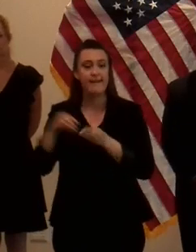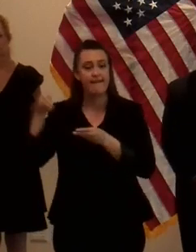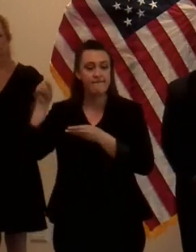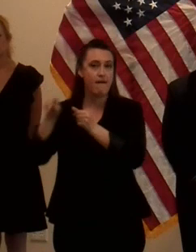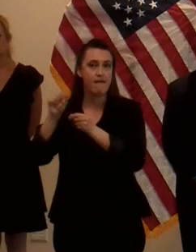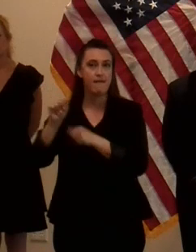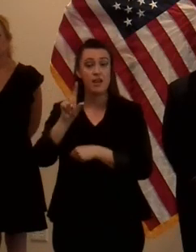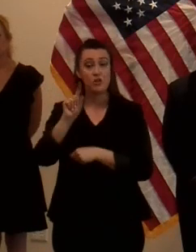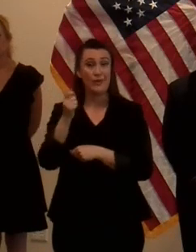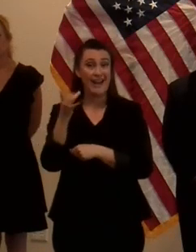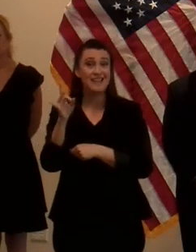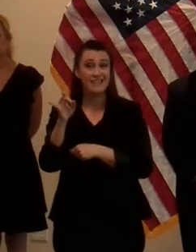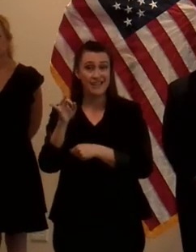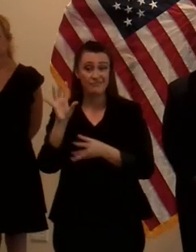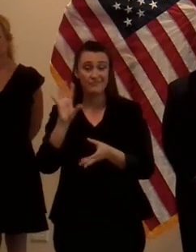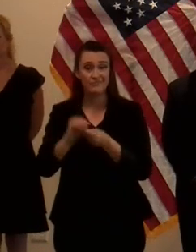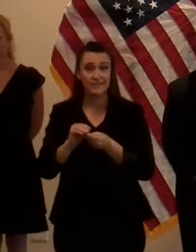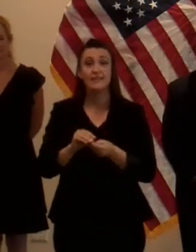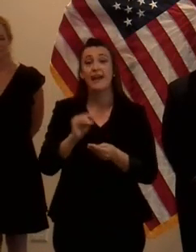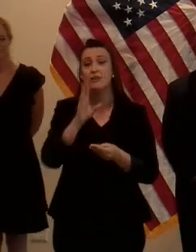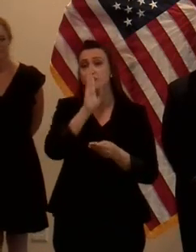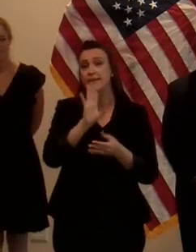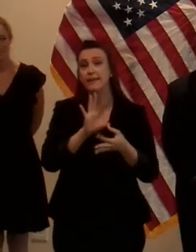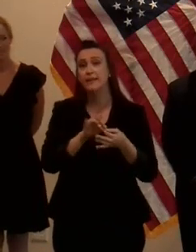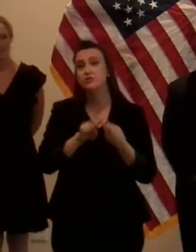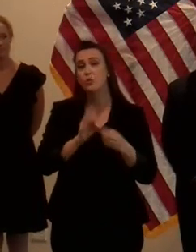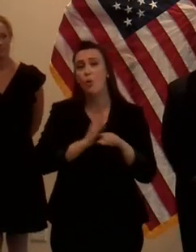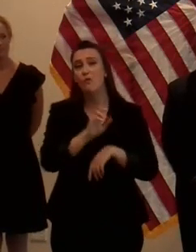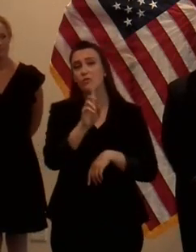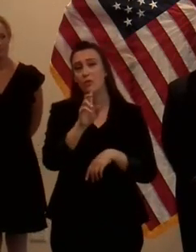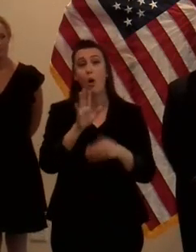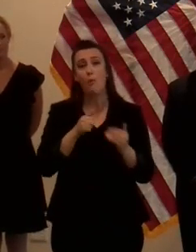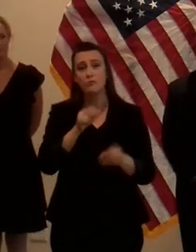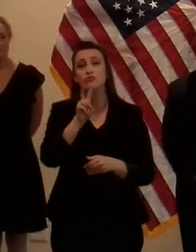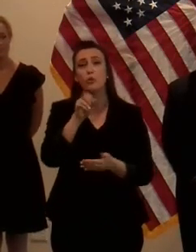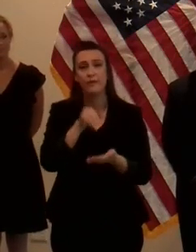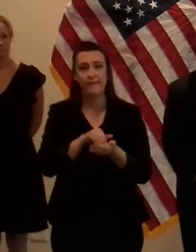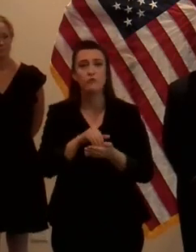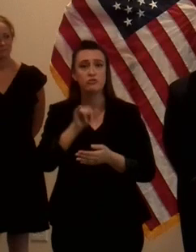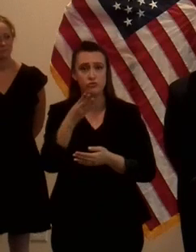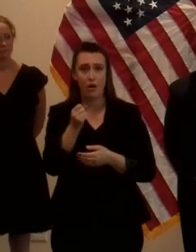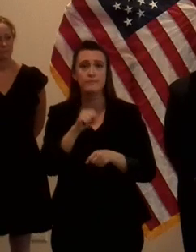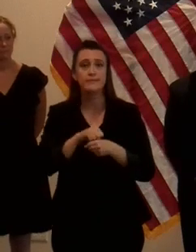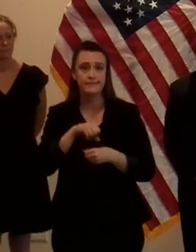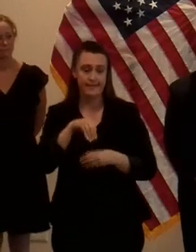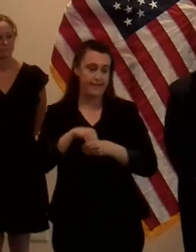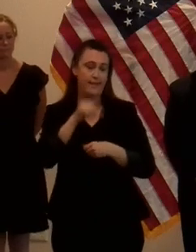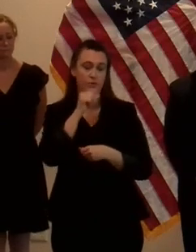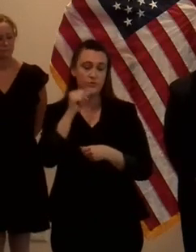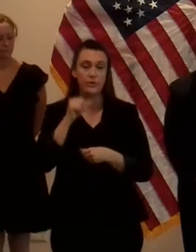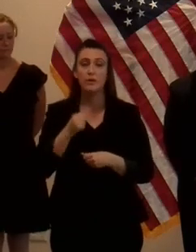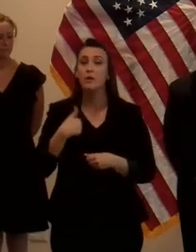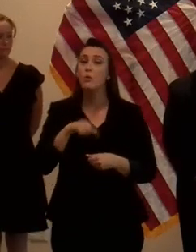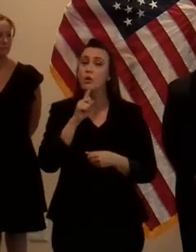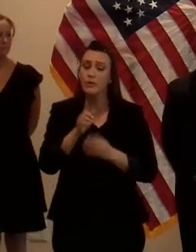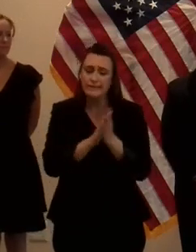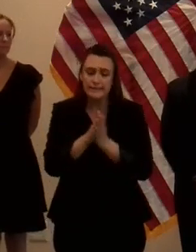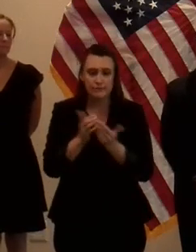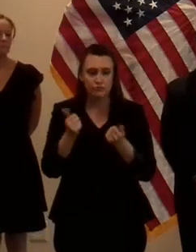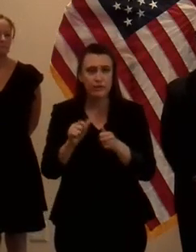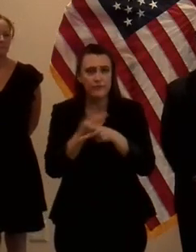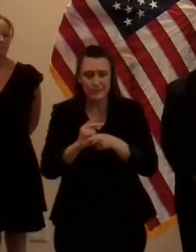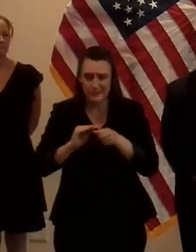linked to more than 192,000 jobs in our state. As we continue to work to combat the spread of COVID-19, we